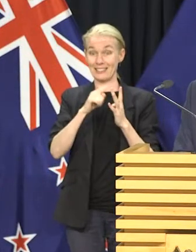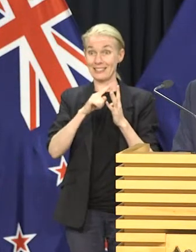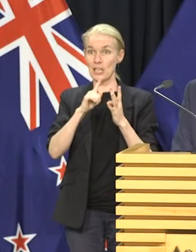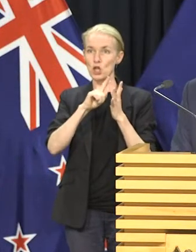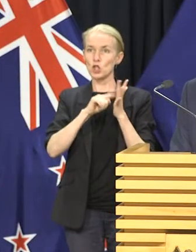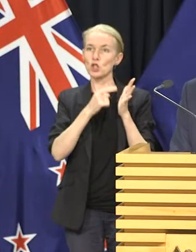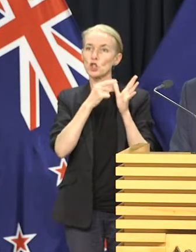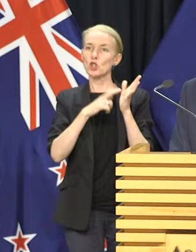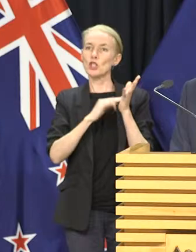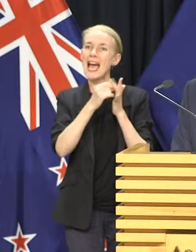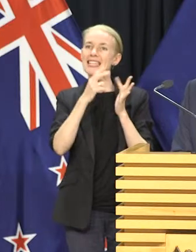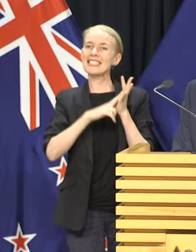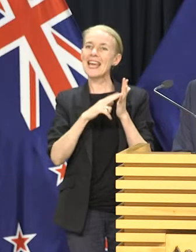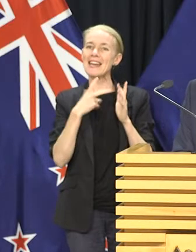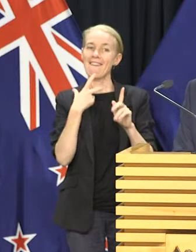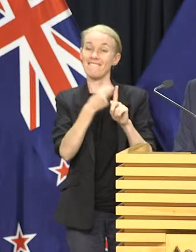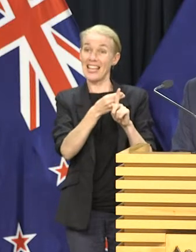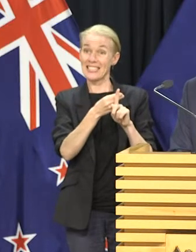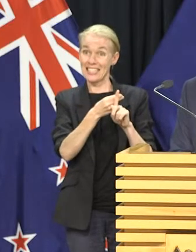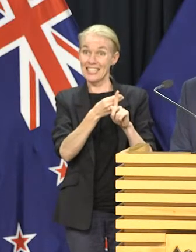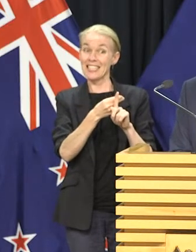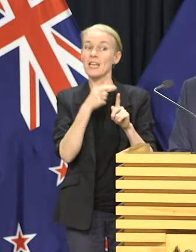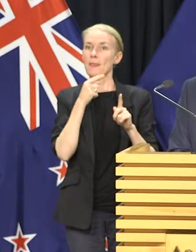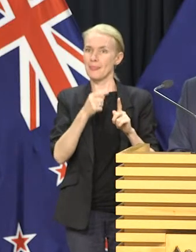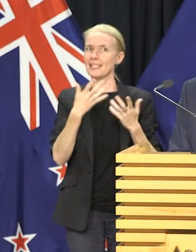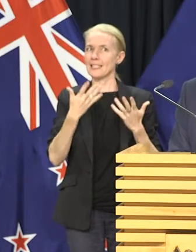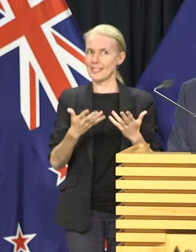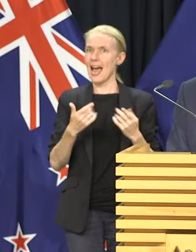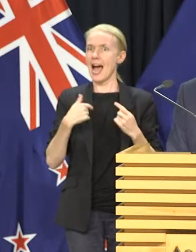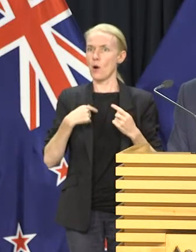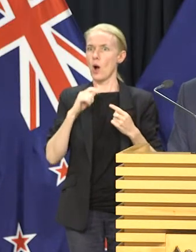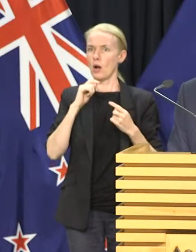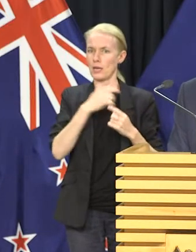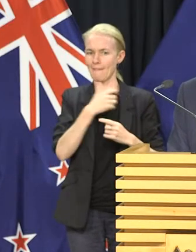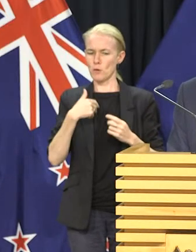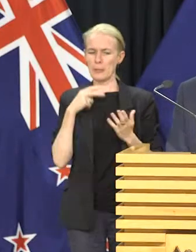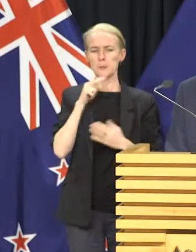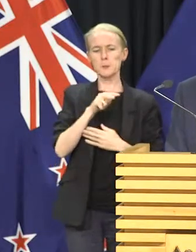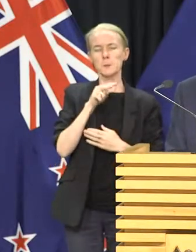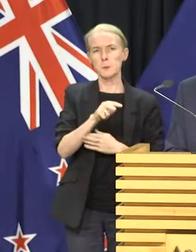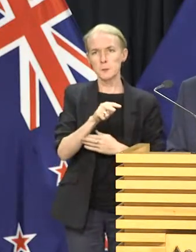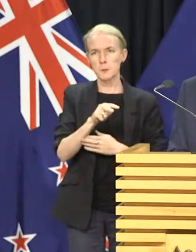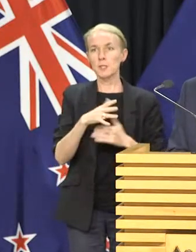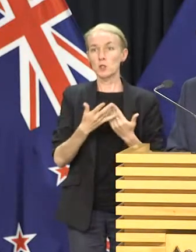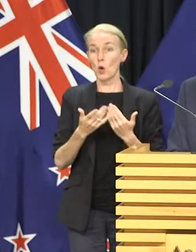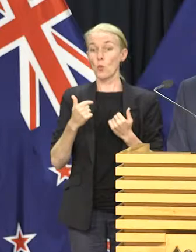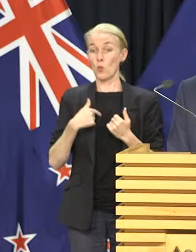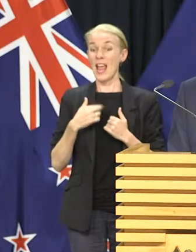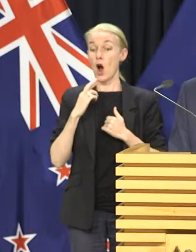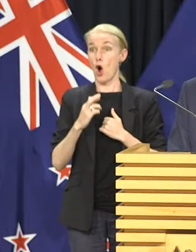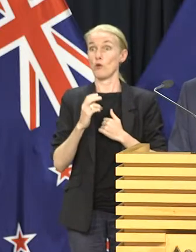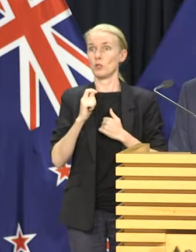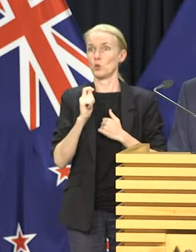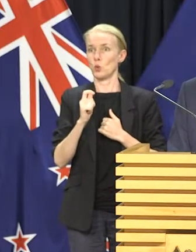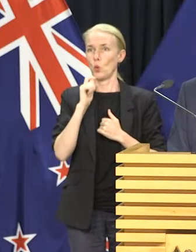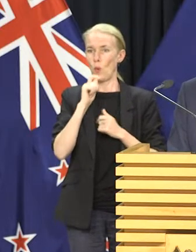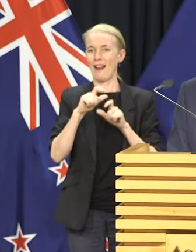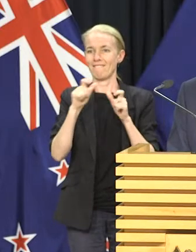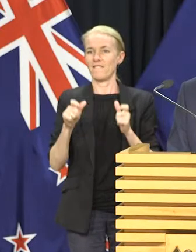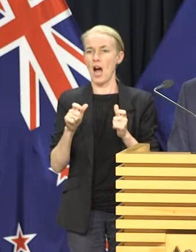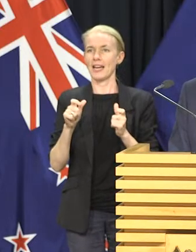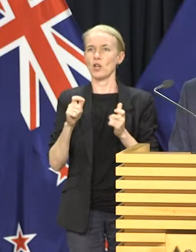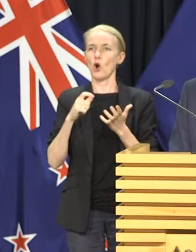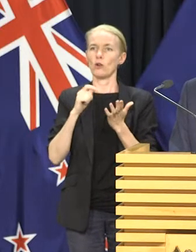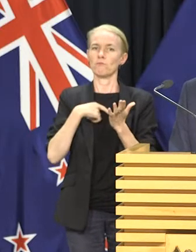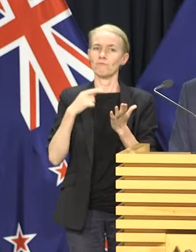will be meeting on the 13th of April to assess that, and we're expecting to get a recommendation, and on the basis of that recommendation